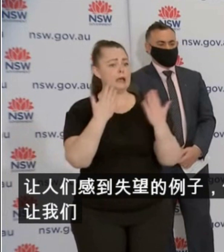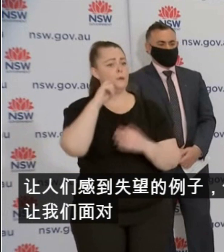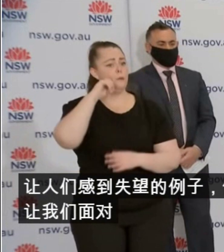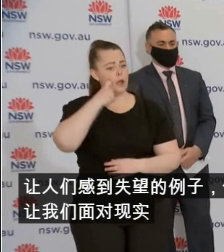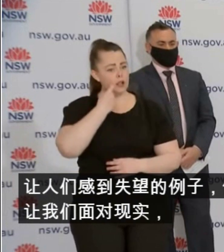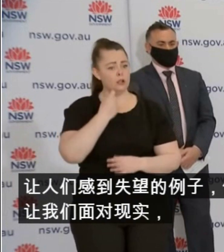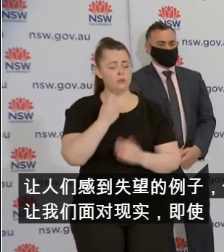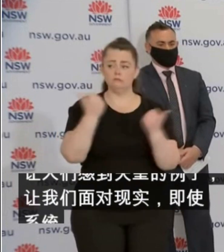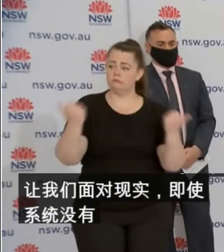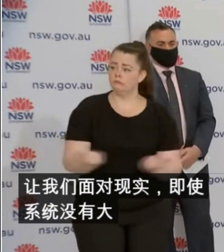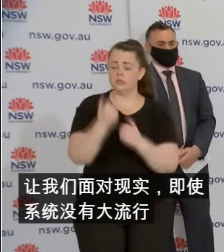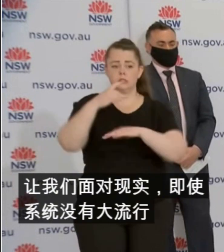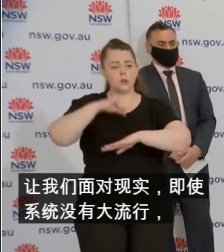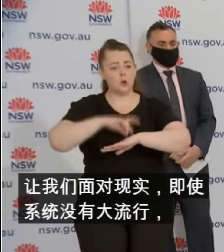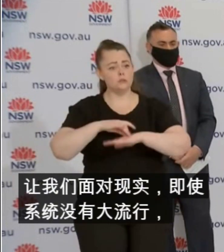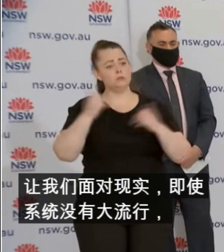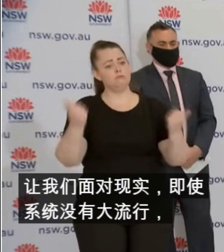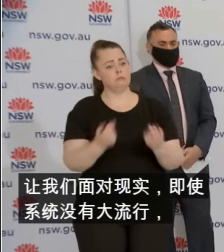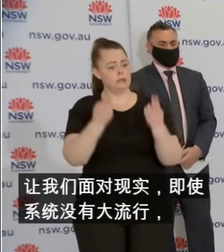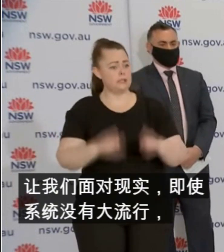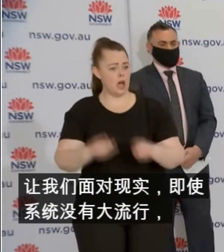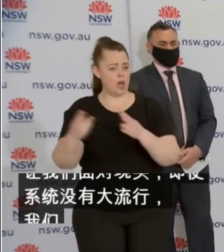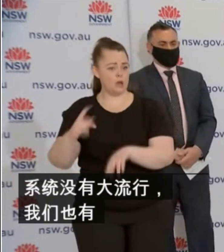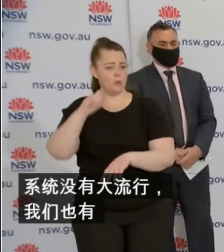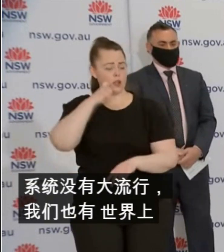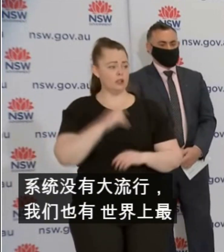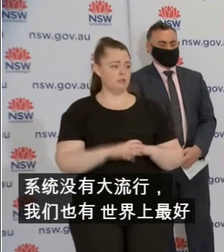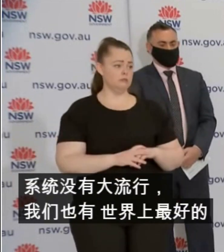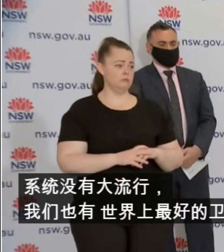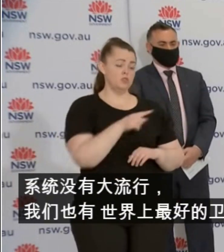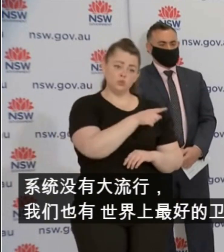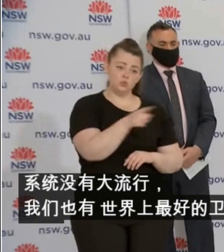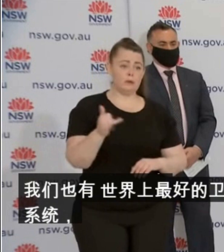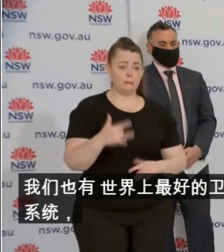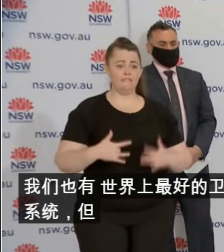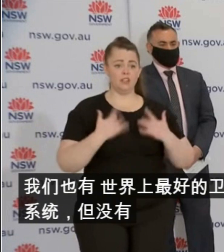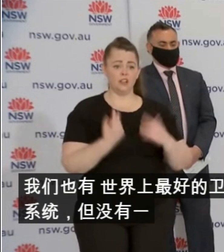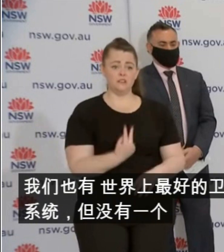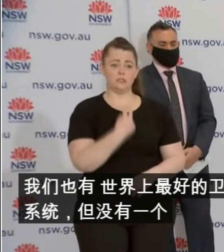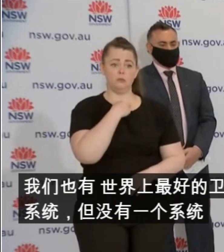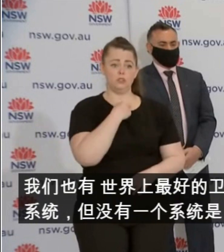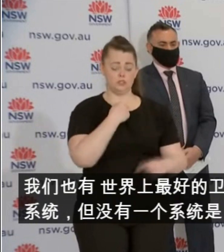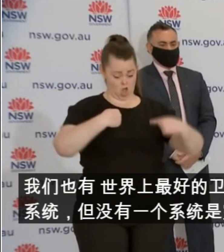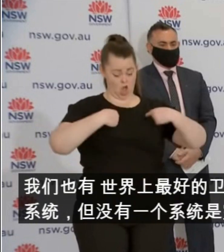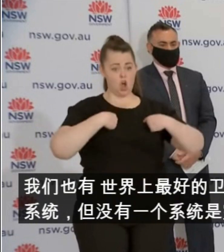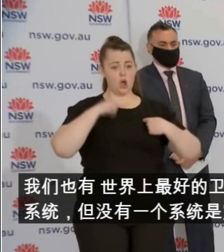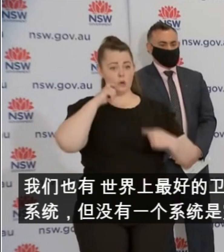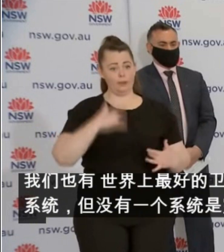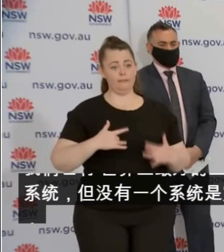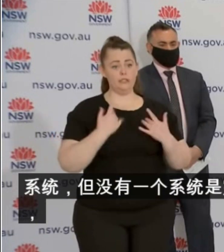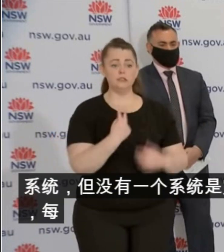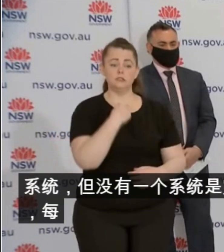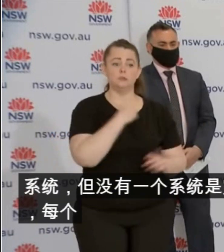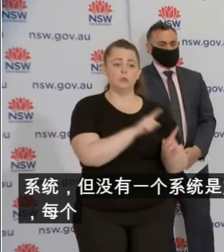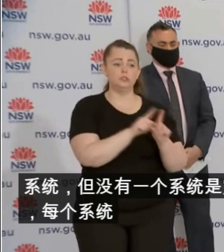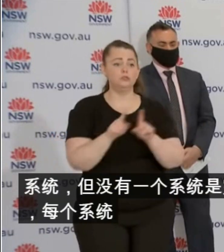let's face it, that happens even when the system isn't in a pandemic. We have one of the best health systems in the world, but no system is perfect,